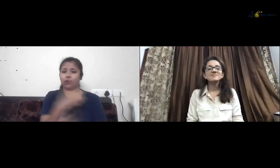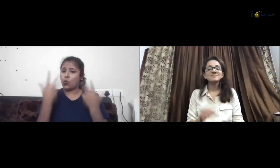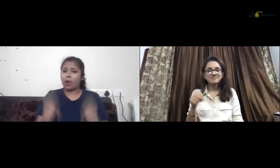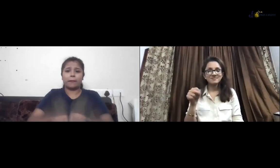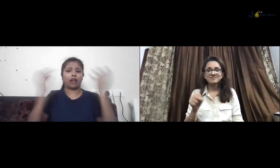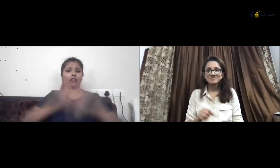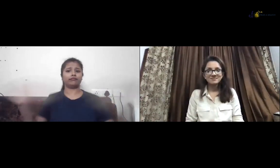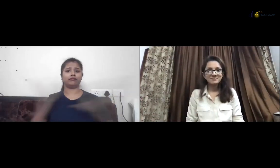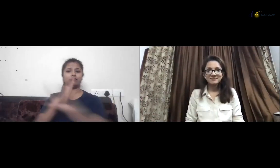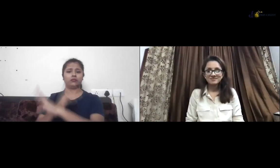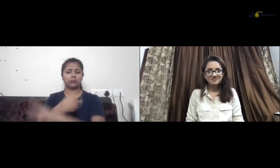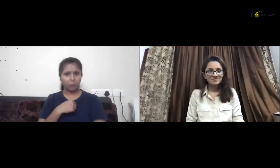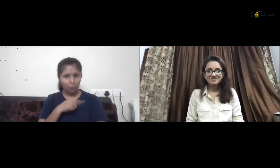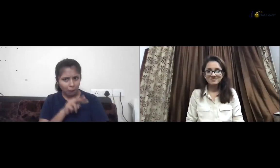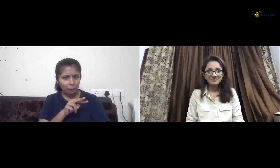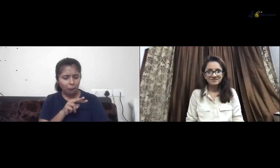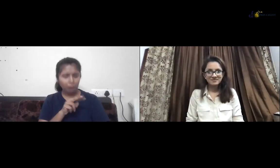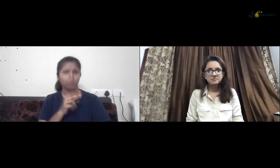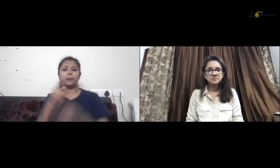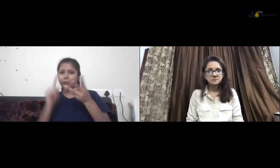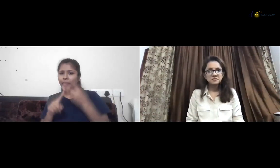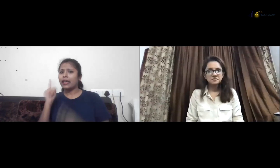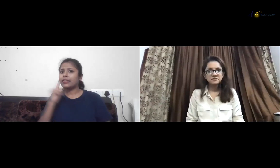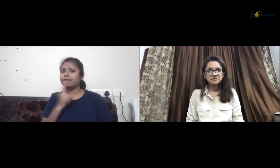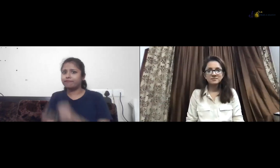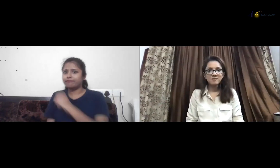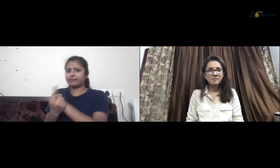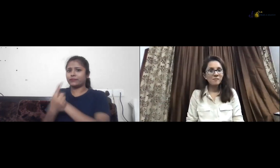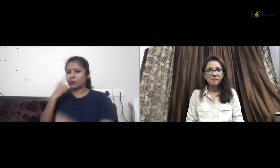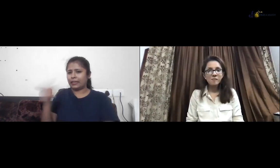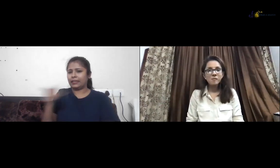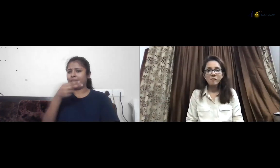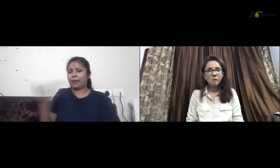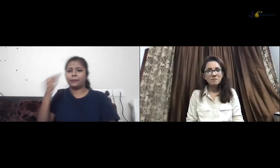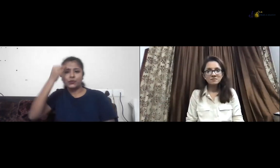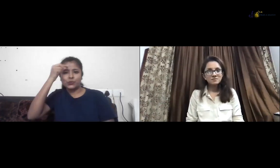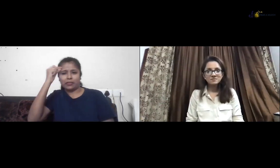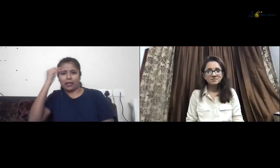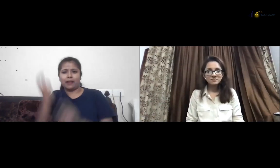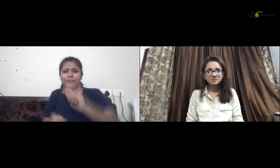female leader. Why they are mentioning female? We would like to break the bias. Why they are mentioning? They can mention leader